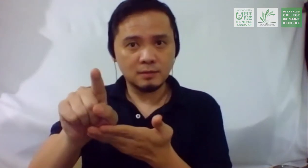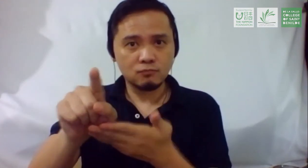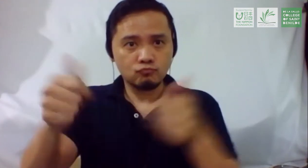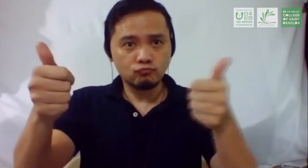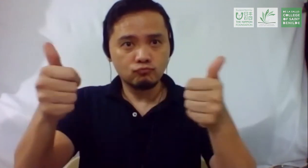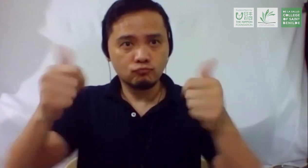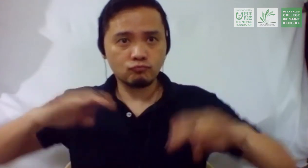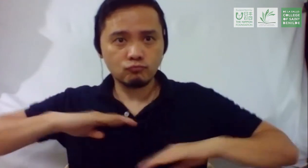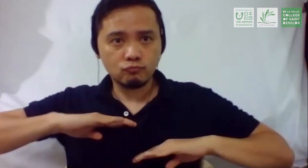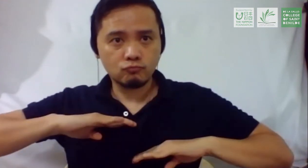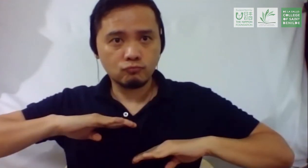sorry,